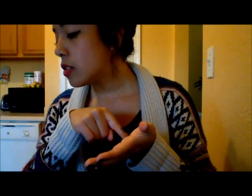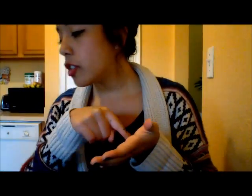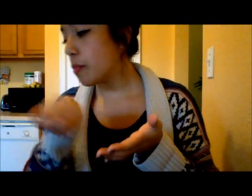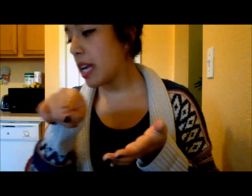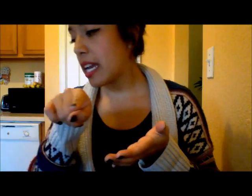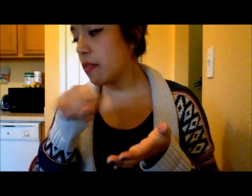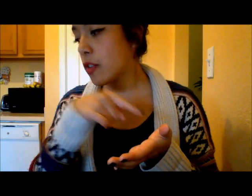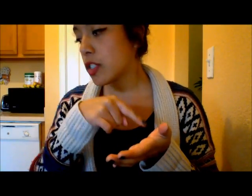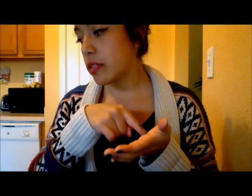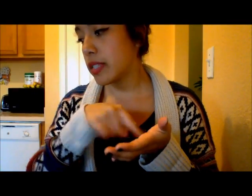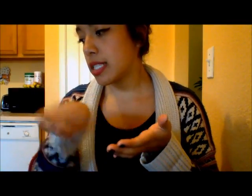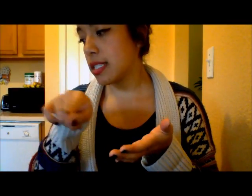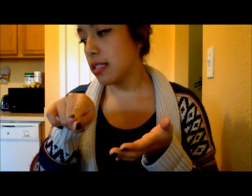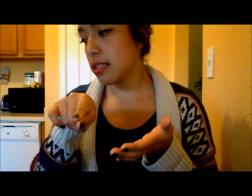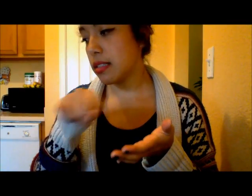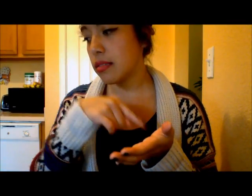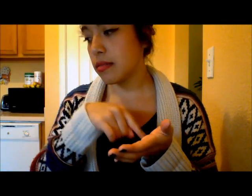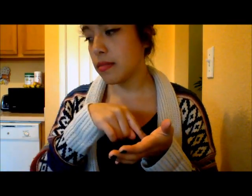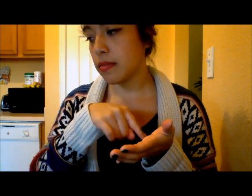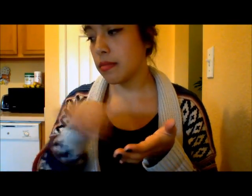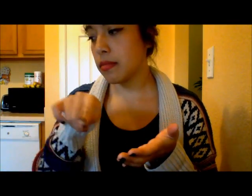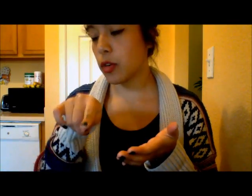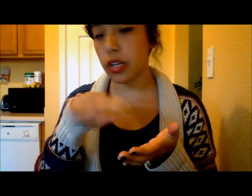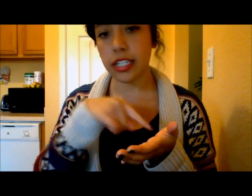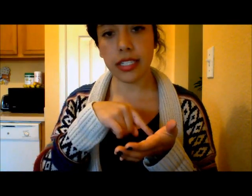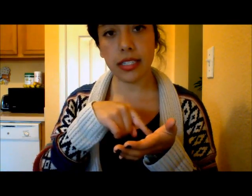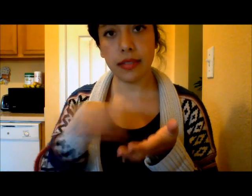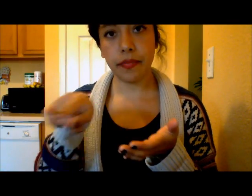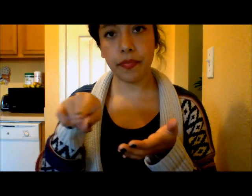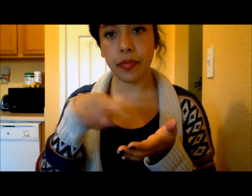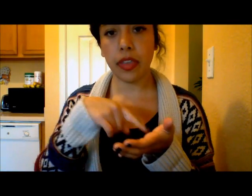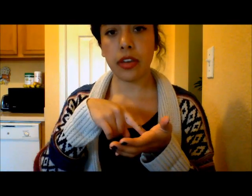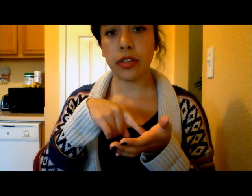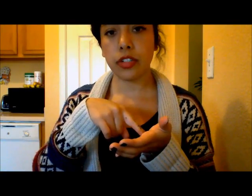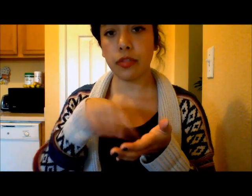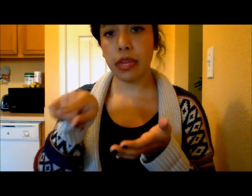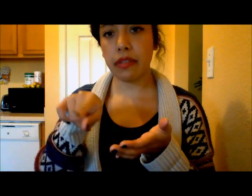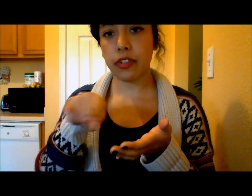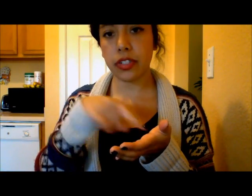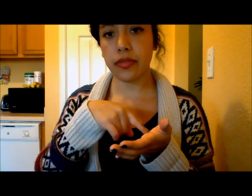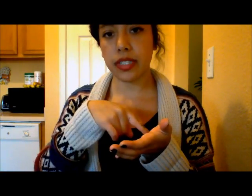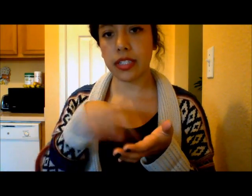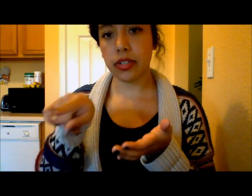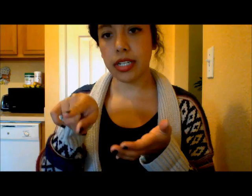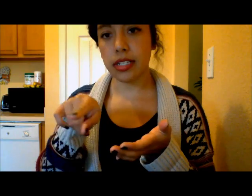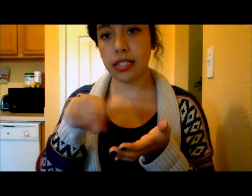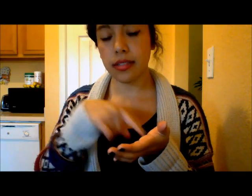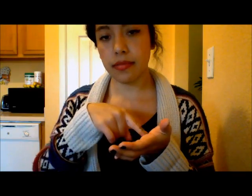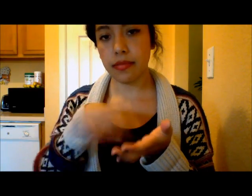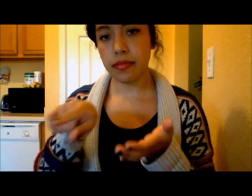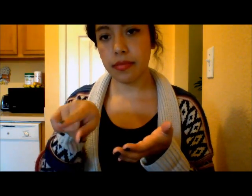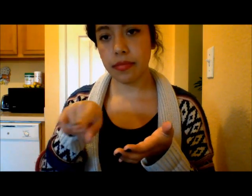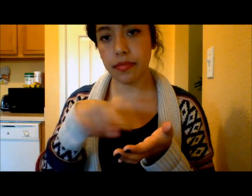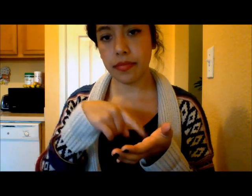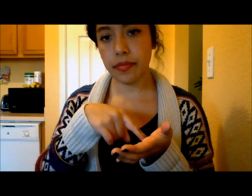To pay for services or goods, to pay for services or goods.